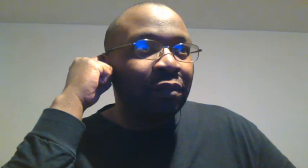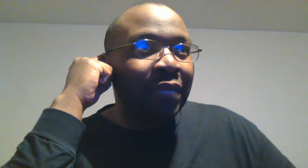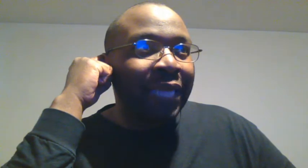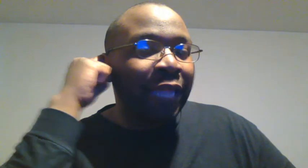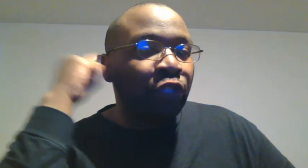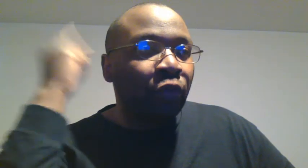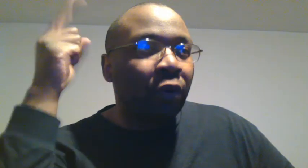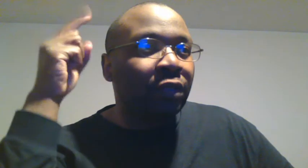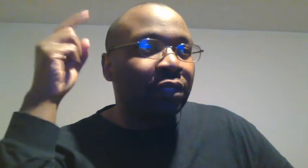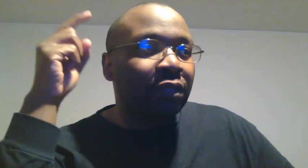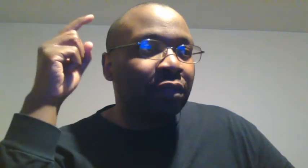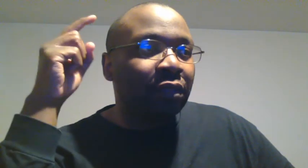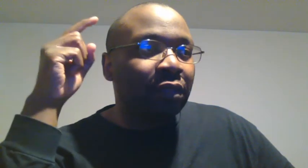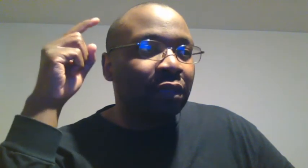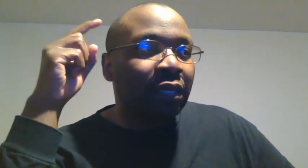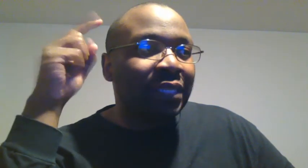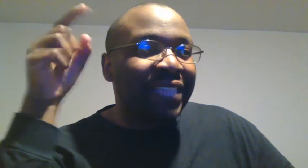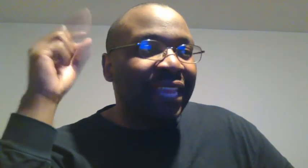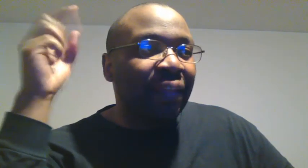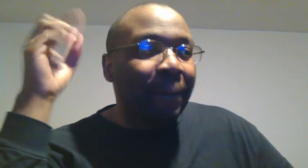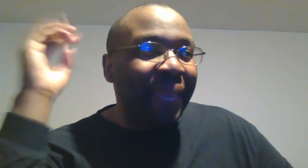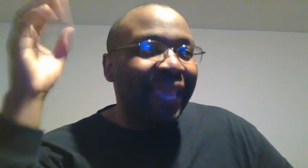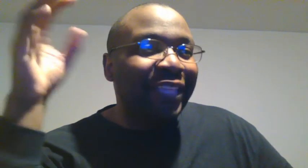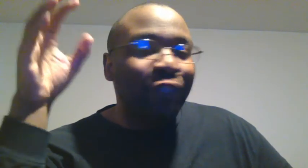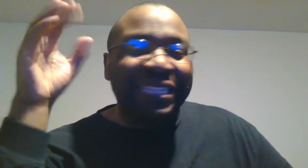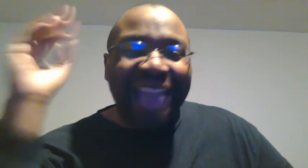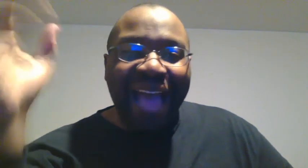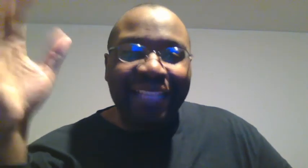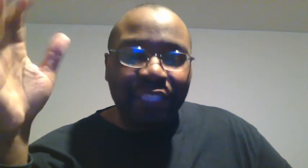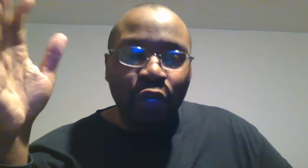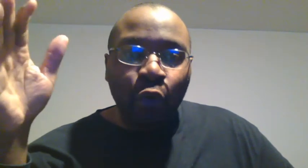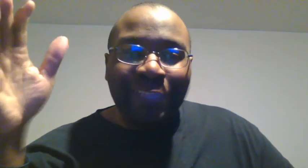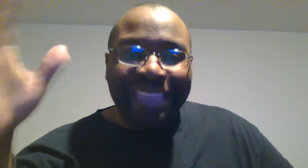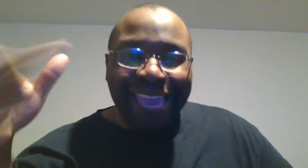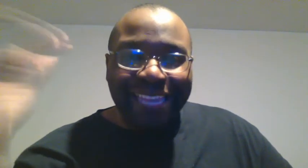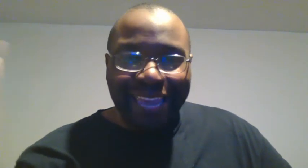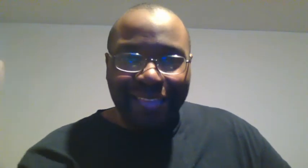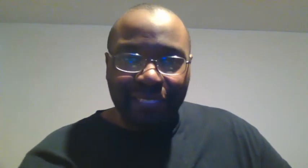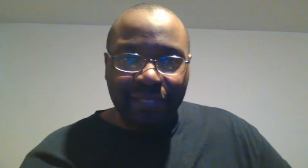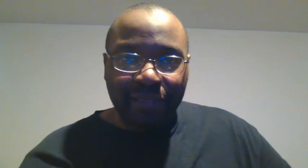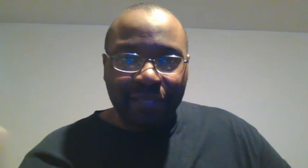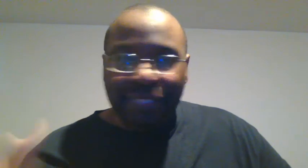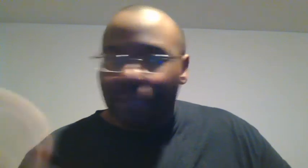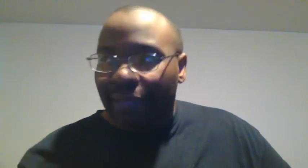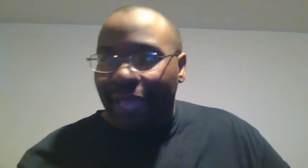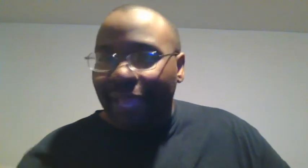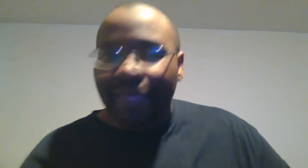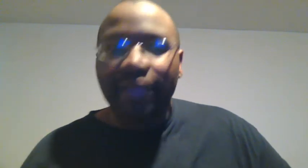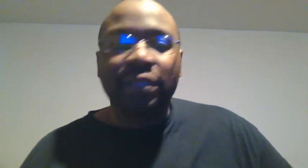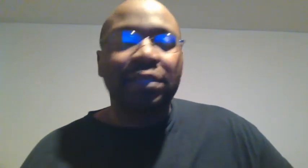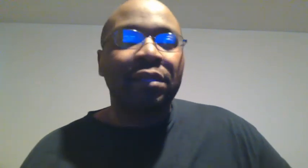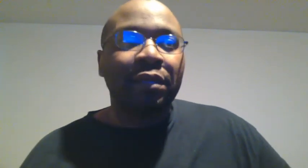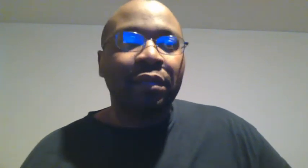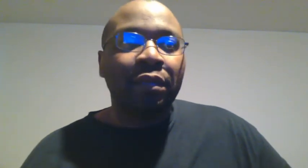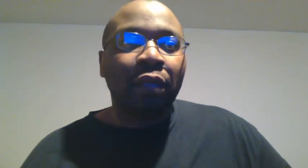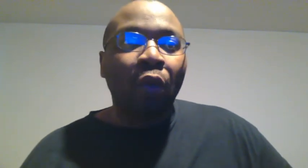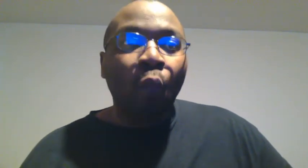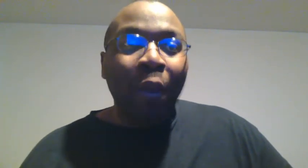in short, telling me to not retaliate, something like that? What if